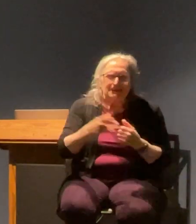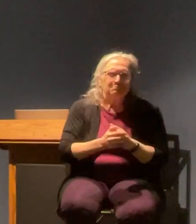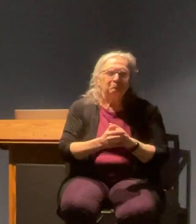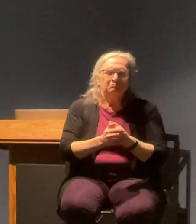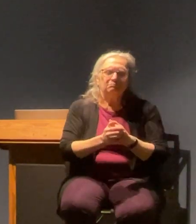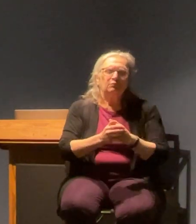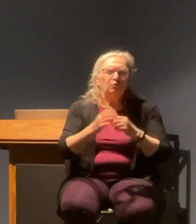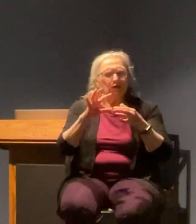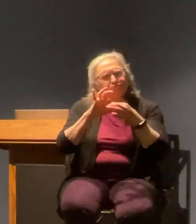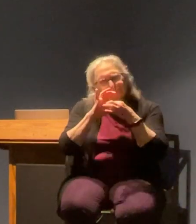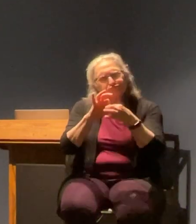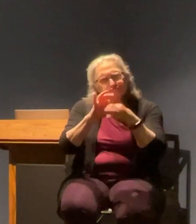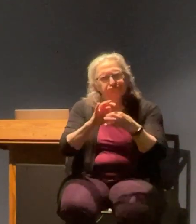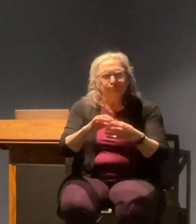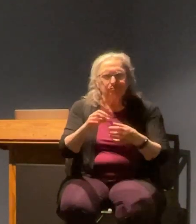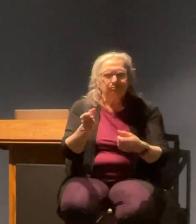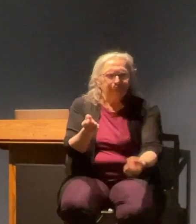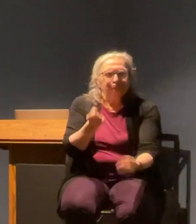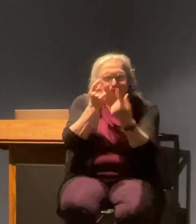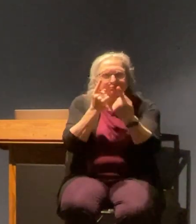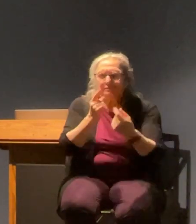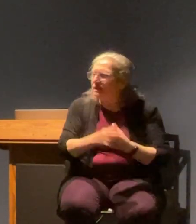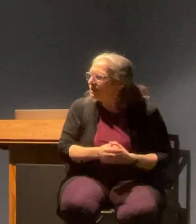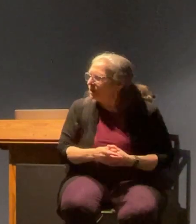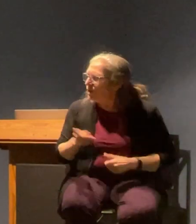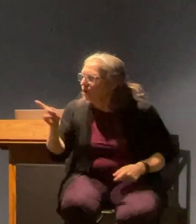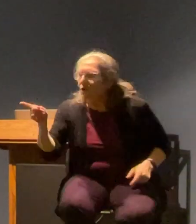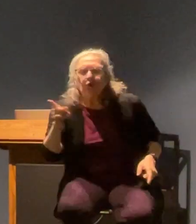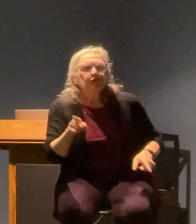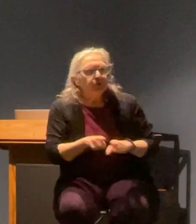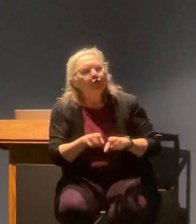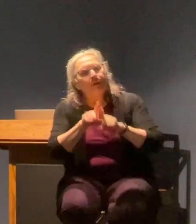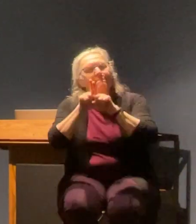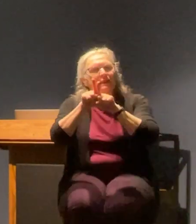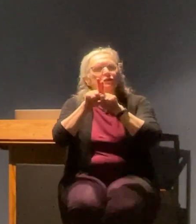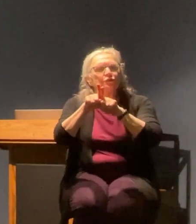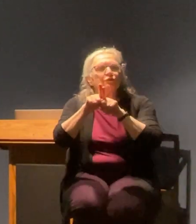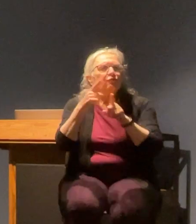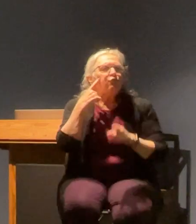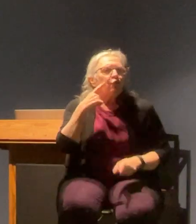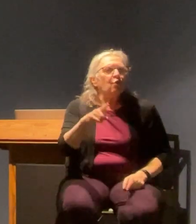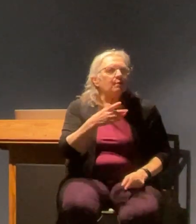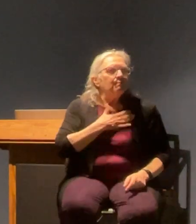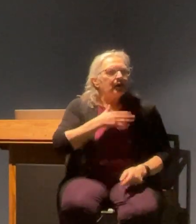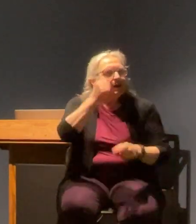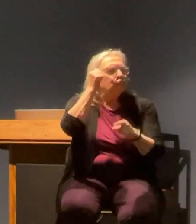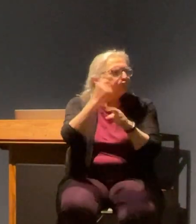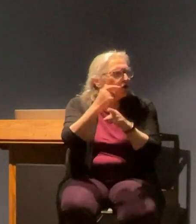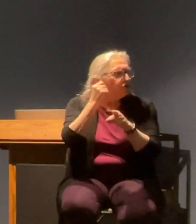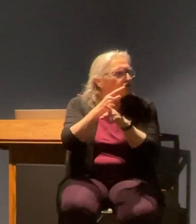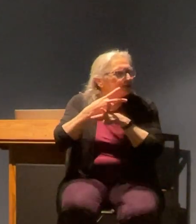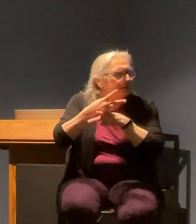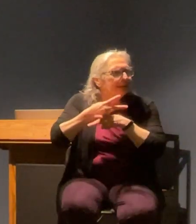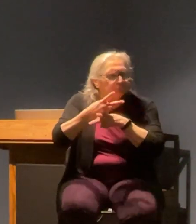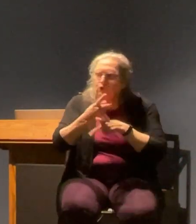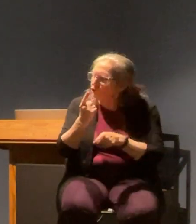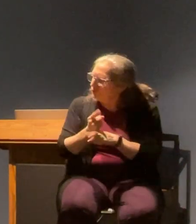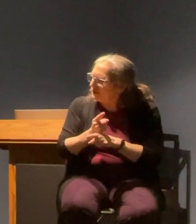remember you also a mentor for My Brother's Keeper, right? Yes, I was with them for some time, still a partner with MBK, but now,